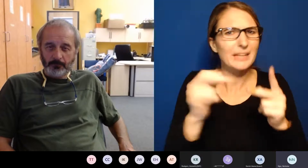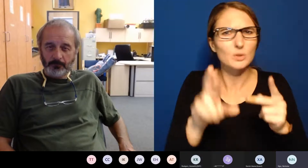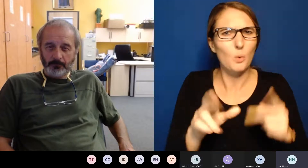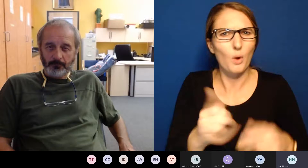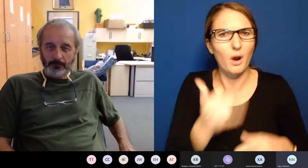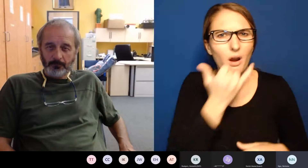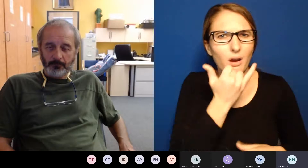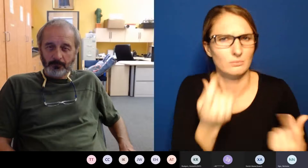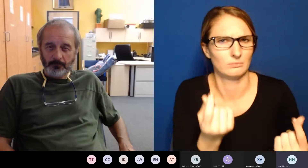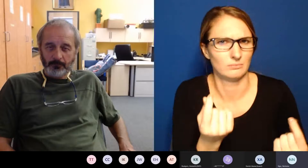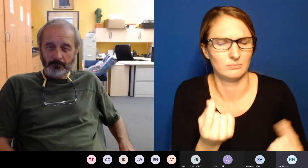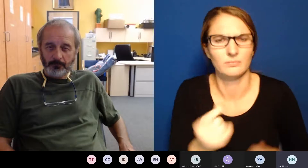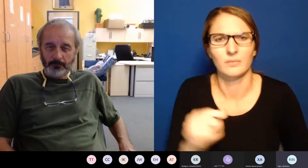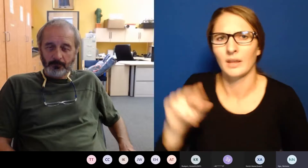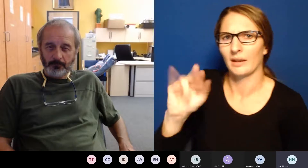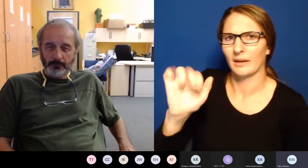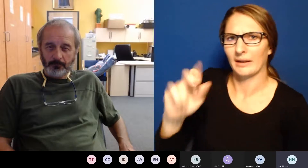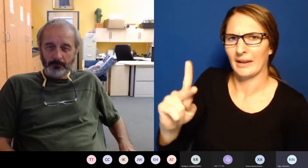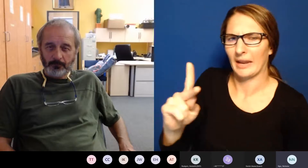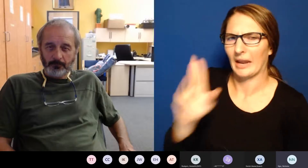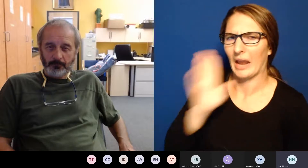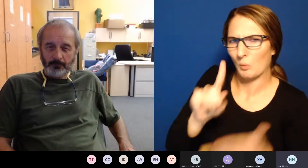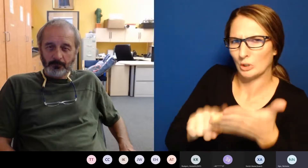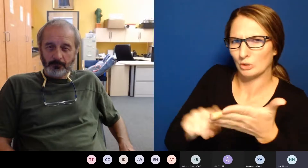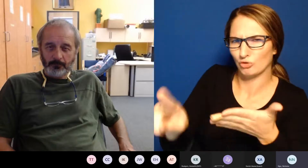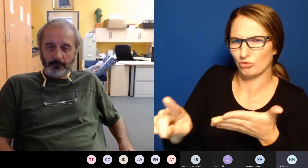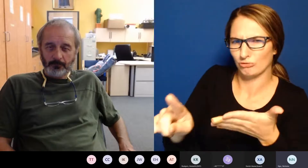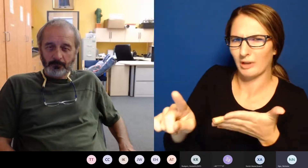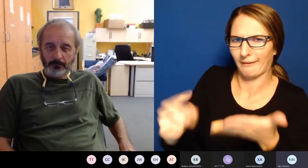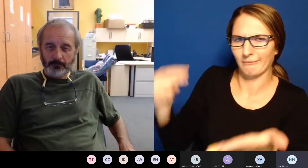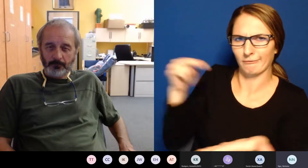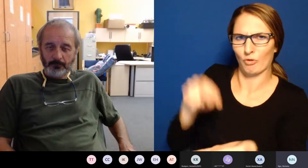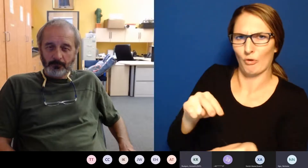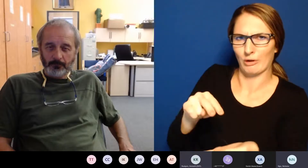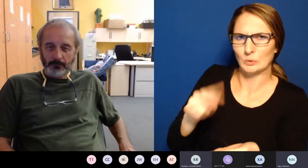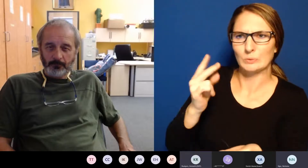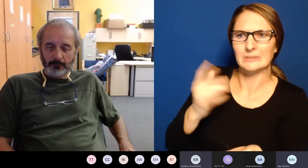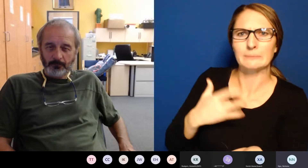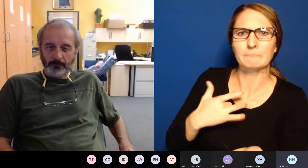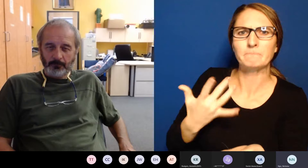This is Nick. Let me take one quick look.